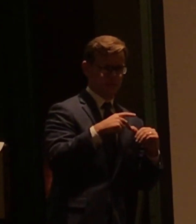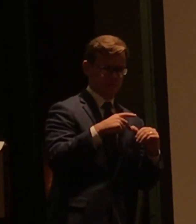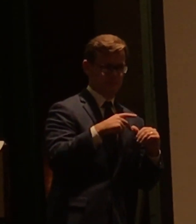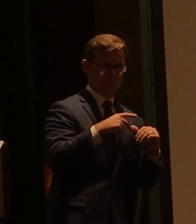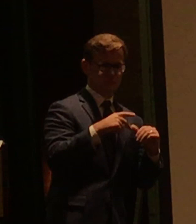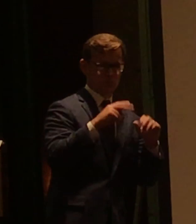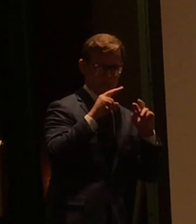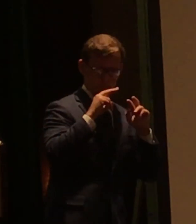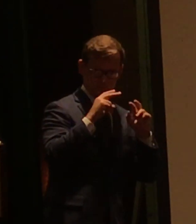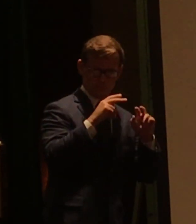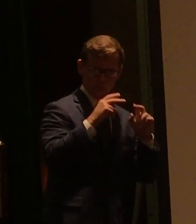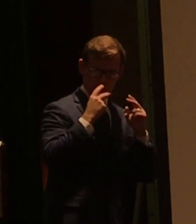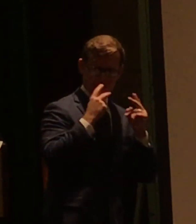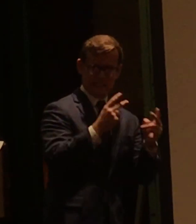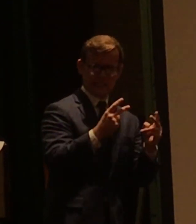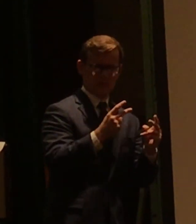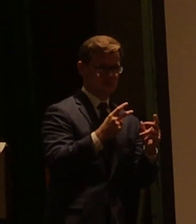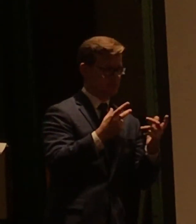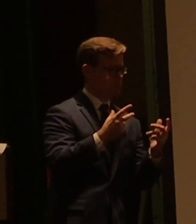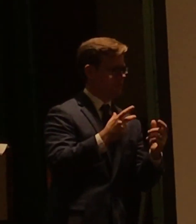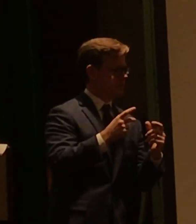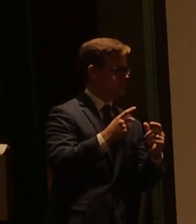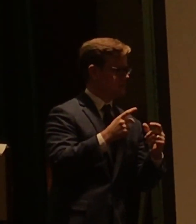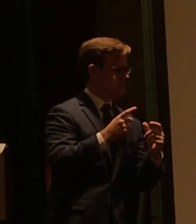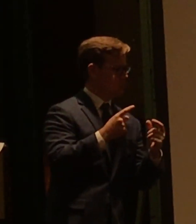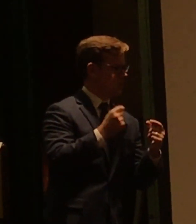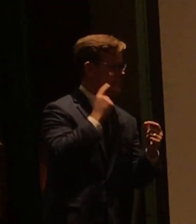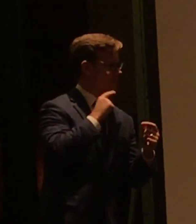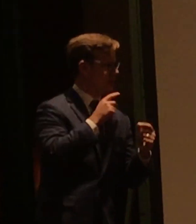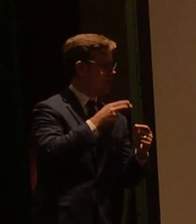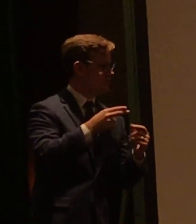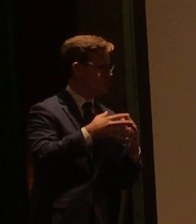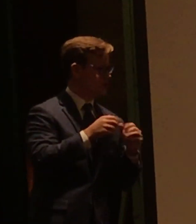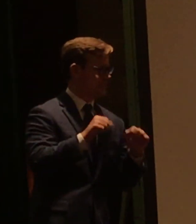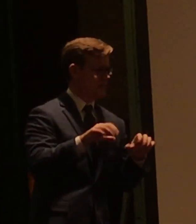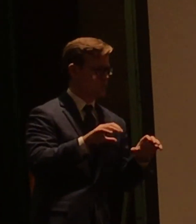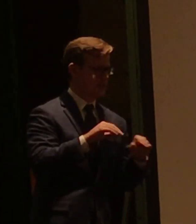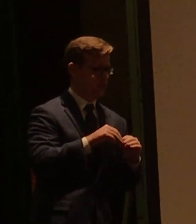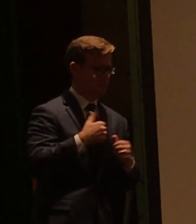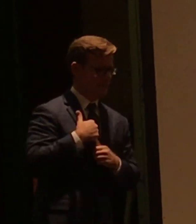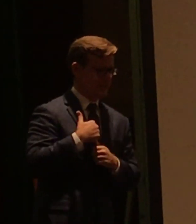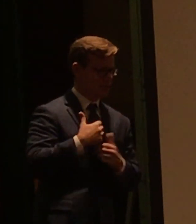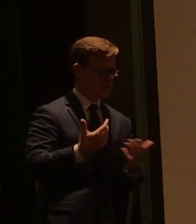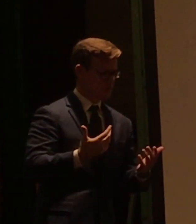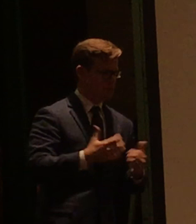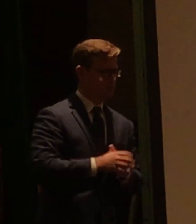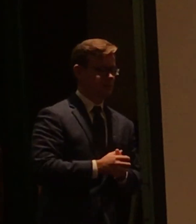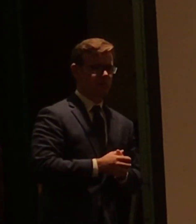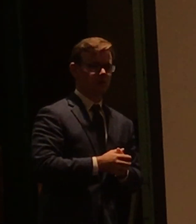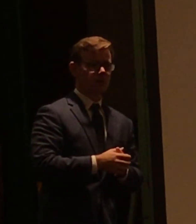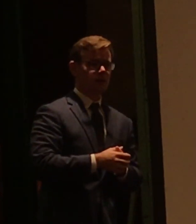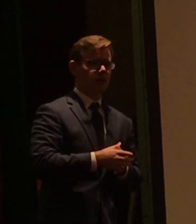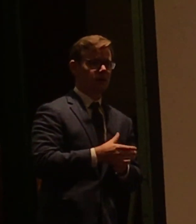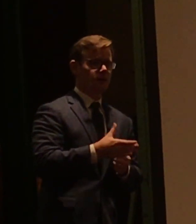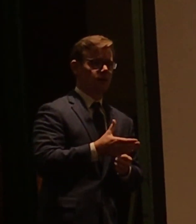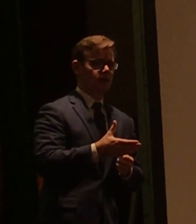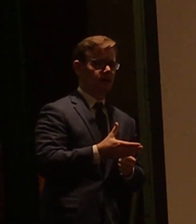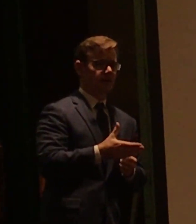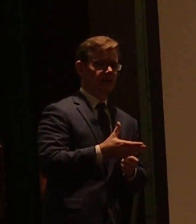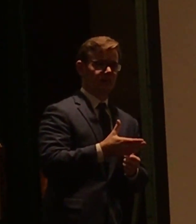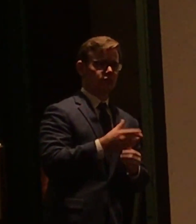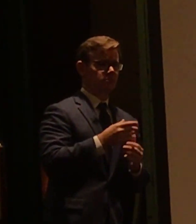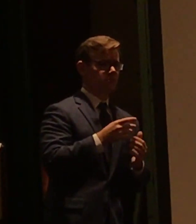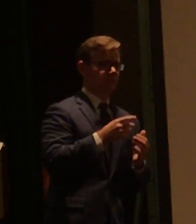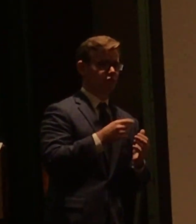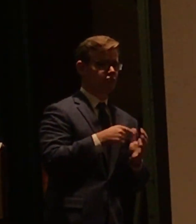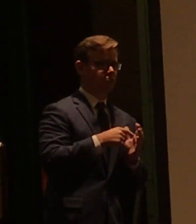a demonstration program, is what we learned, for people to then be able to see what deaf and hard of hearing people can do